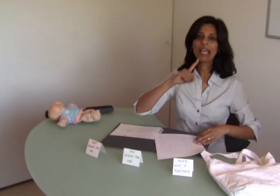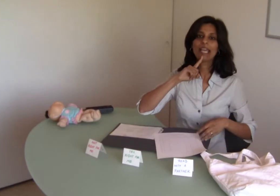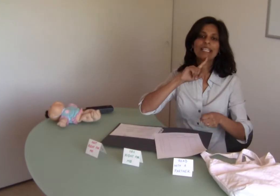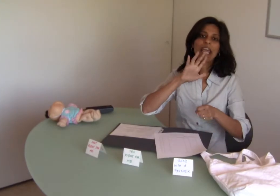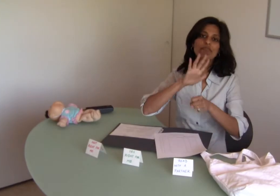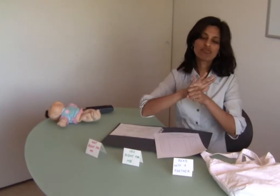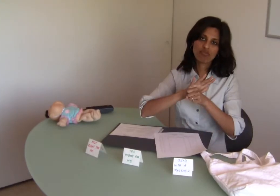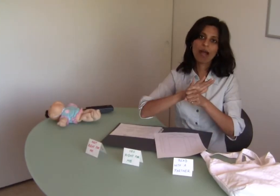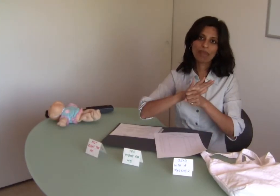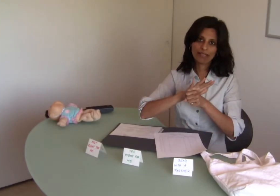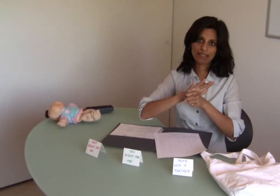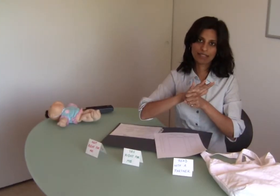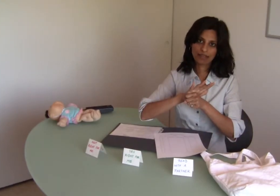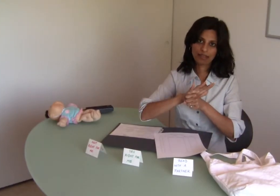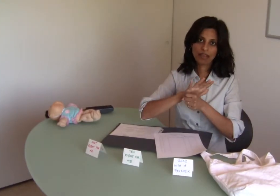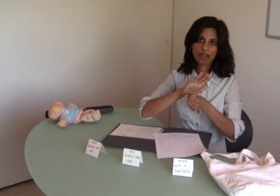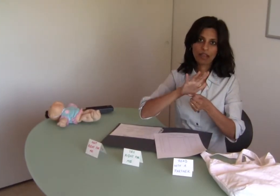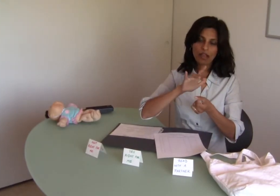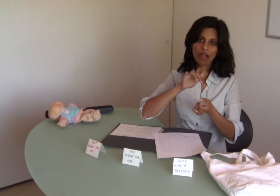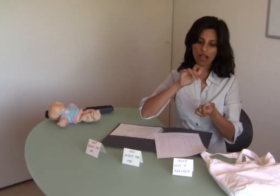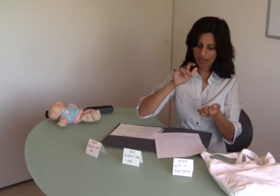is a promise